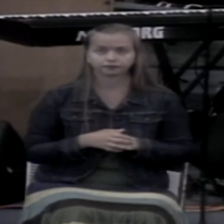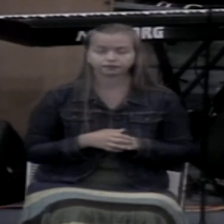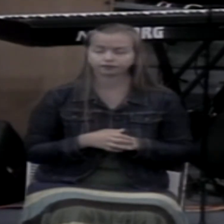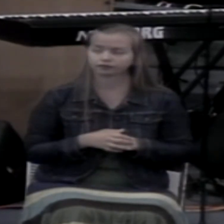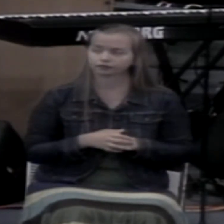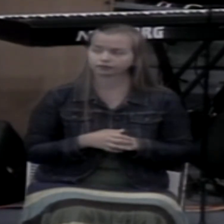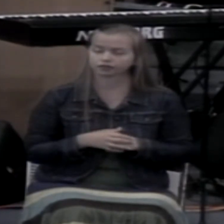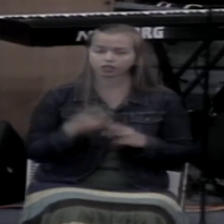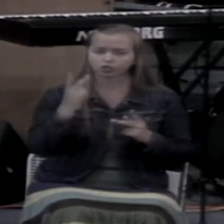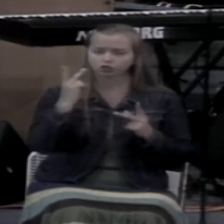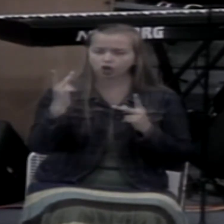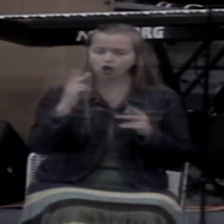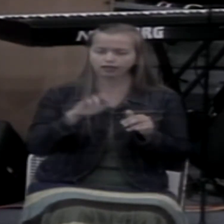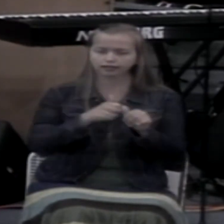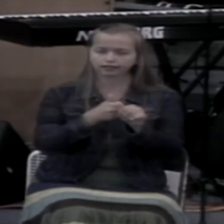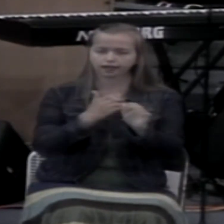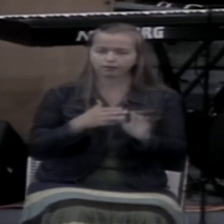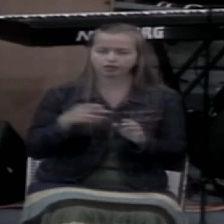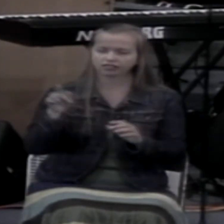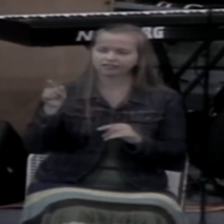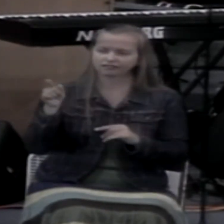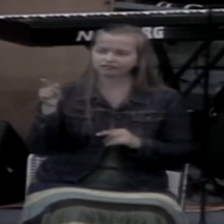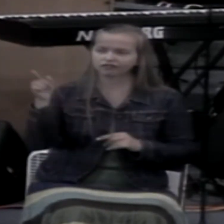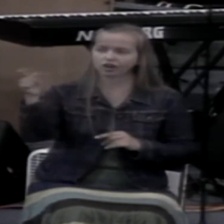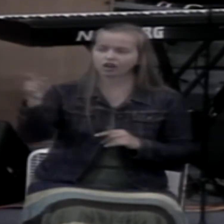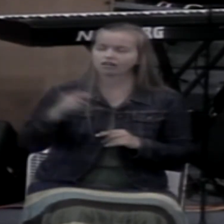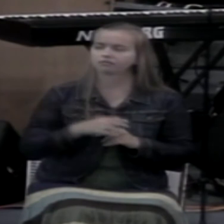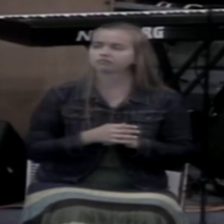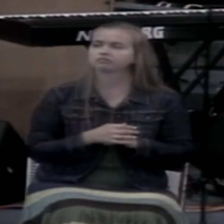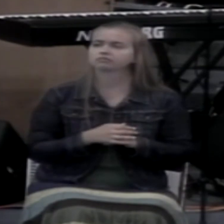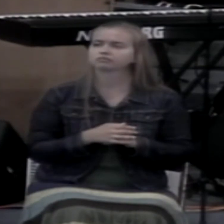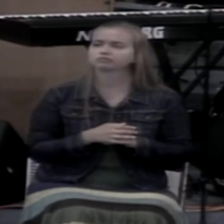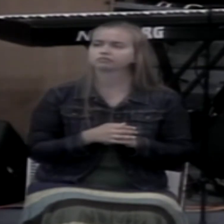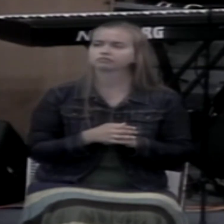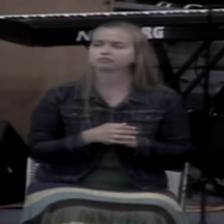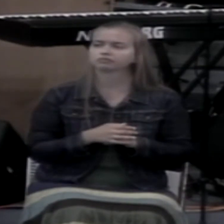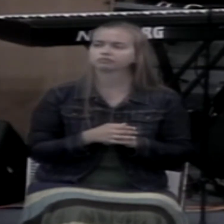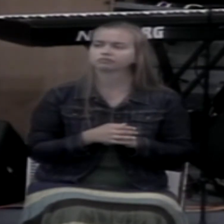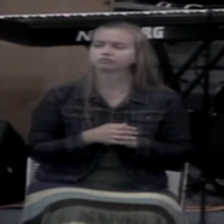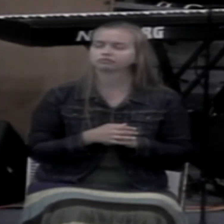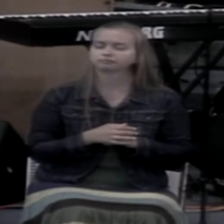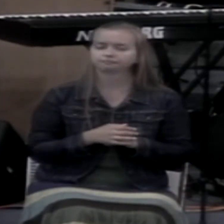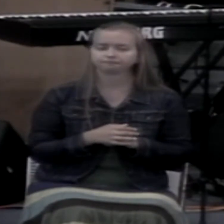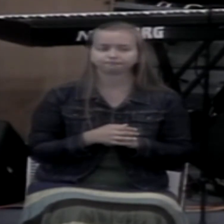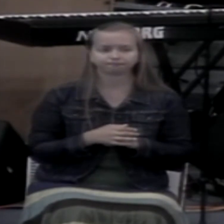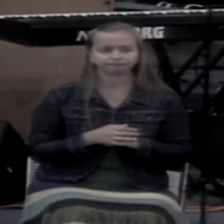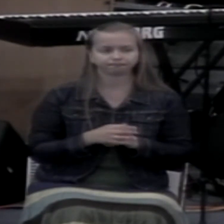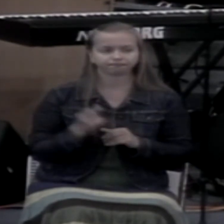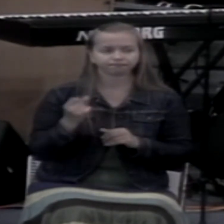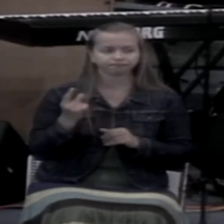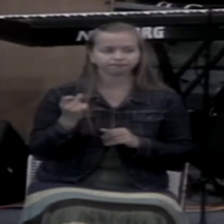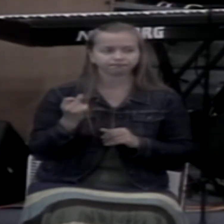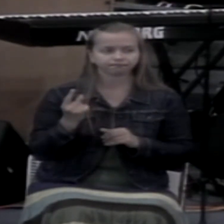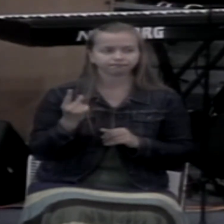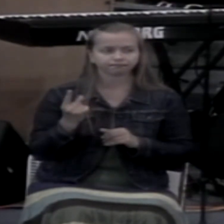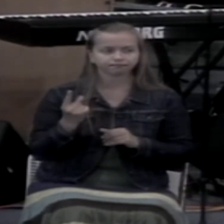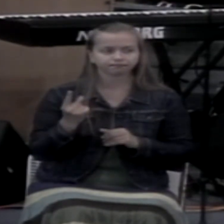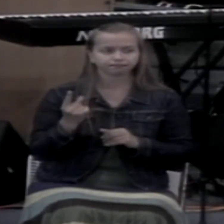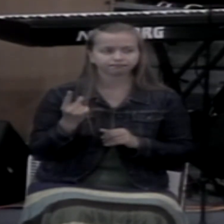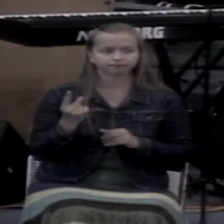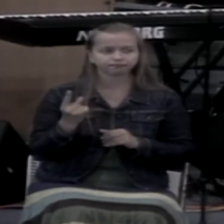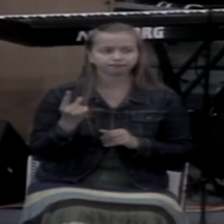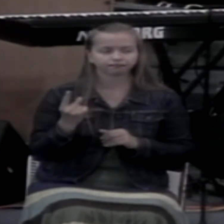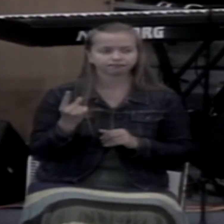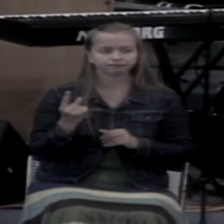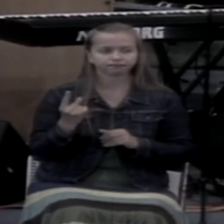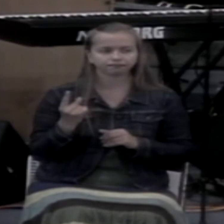And the whole scenario relative to the cross might have been somewhat different. But when he